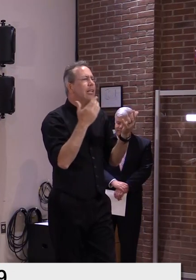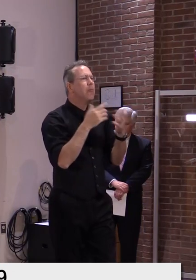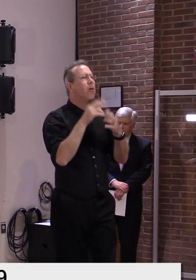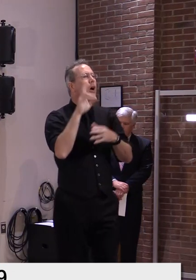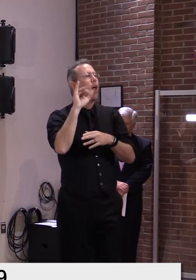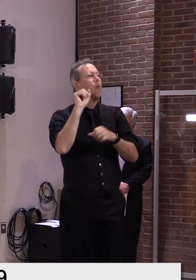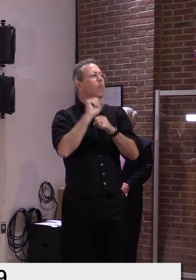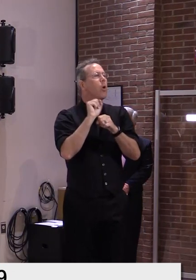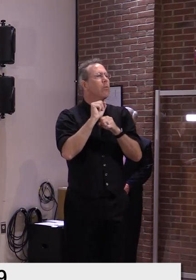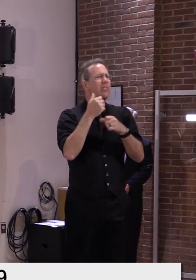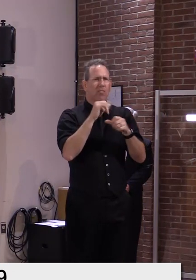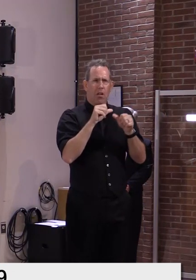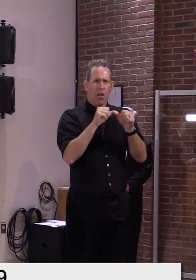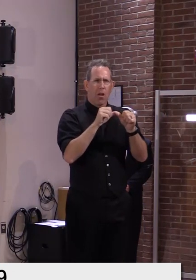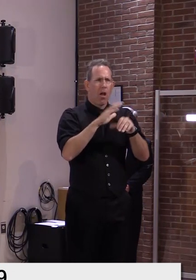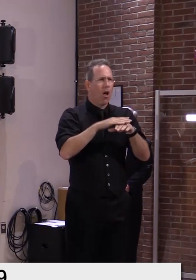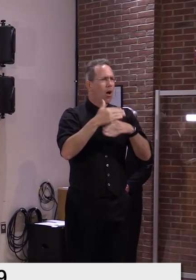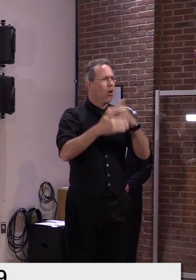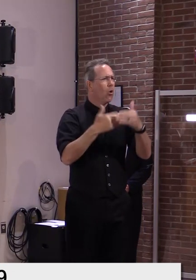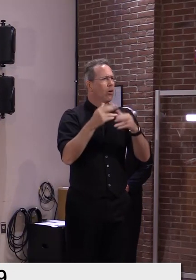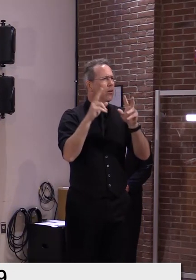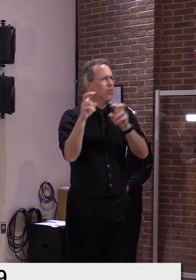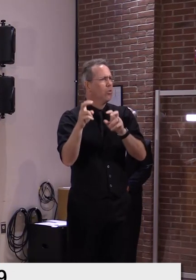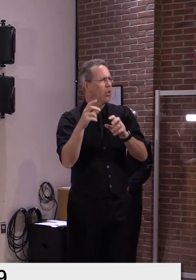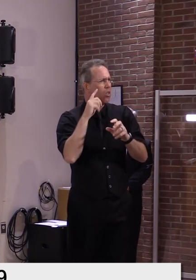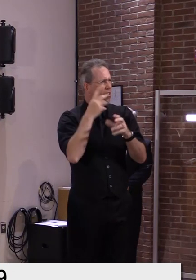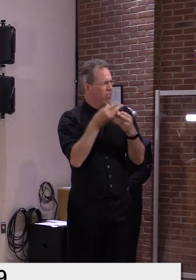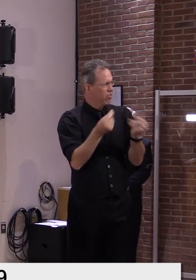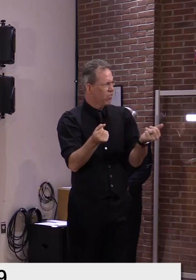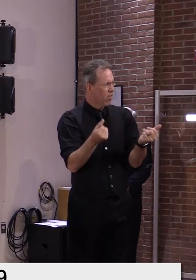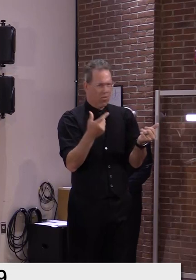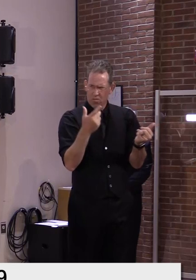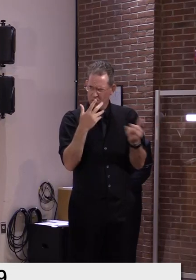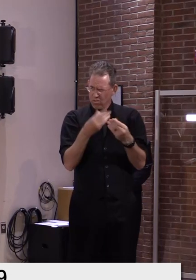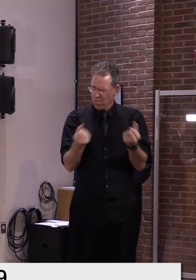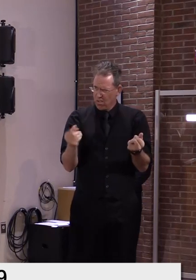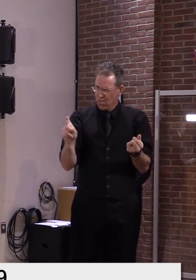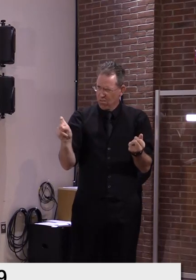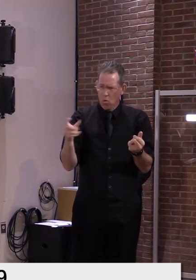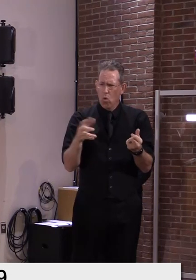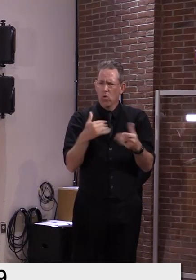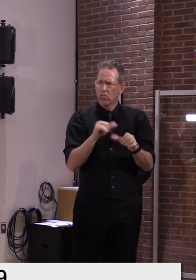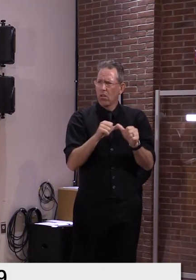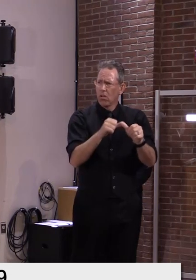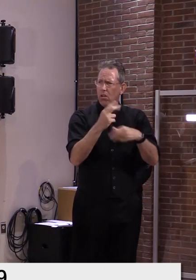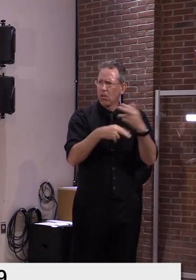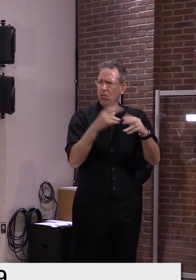those issues? And how much longer will Vermonters have to wait before they're finally able to file?